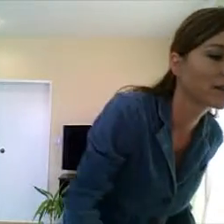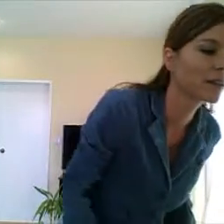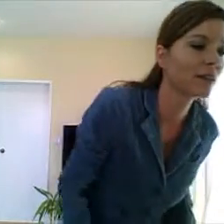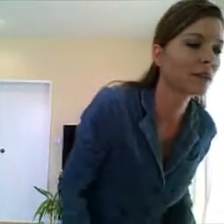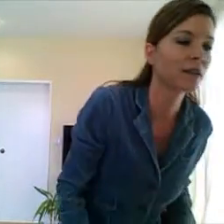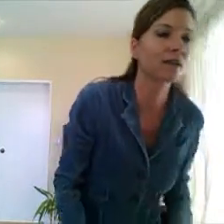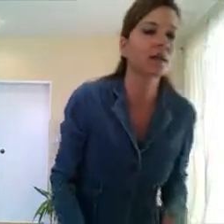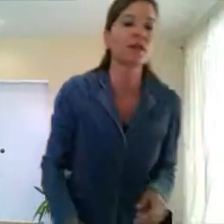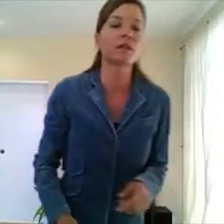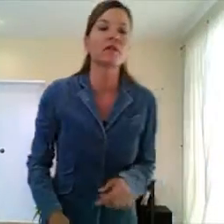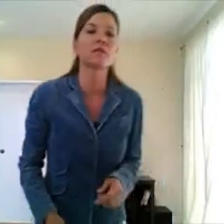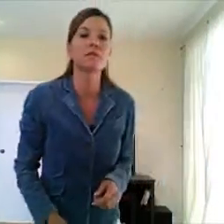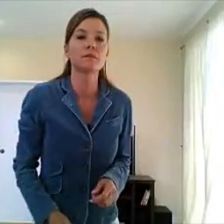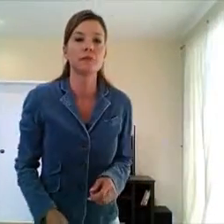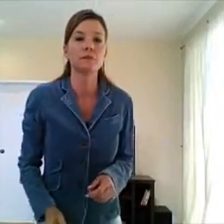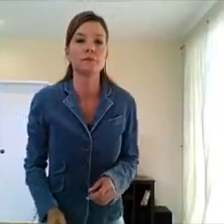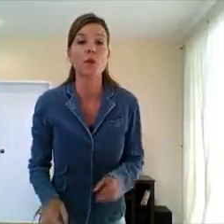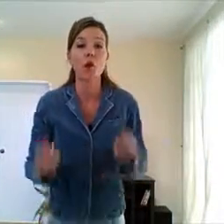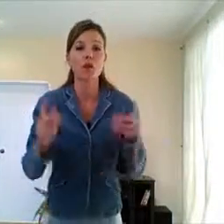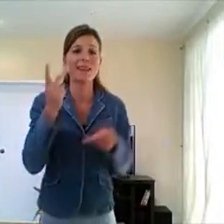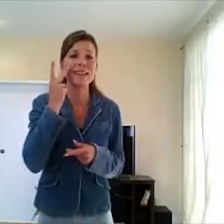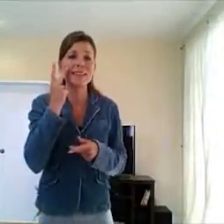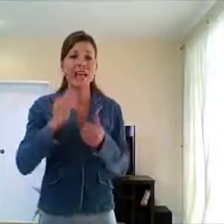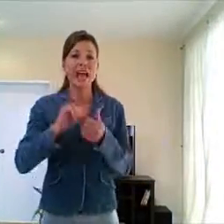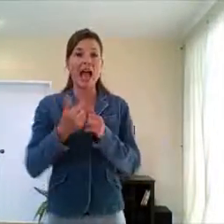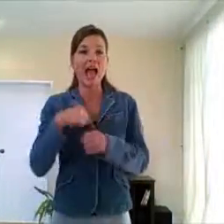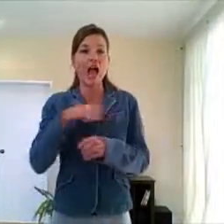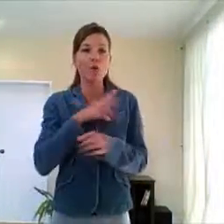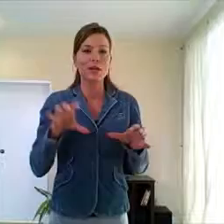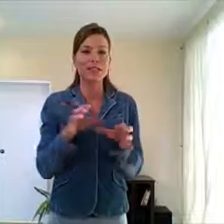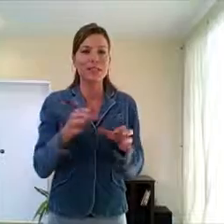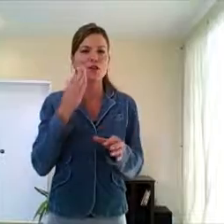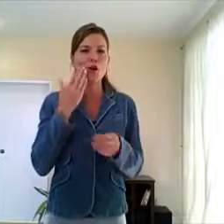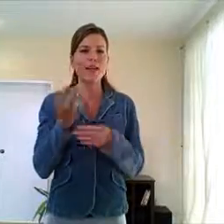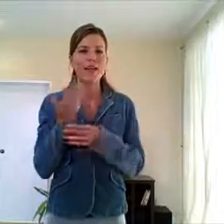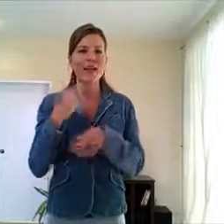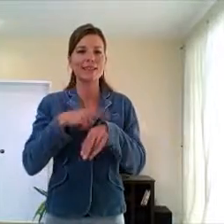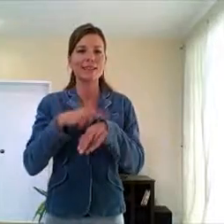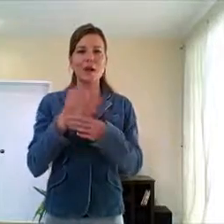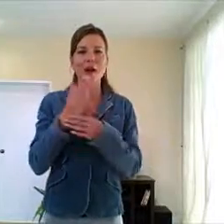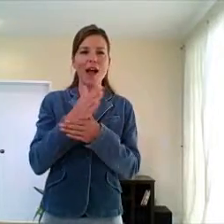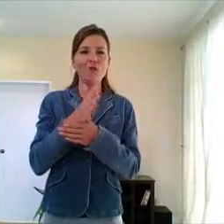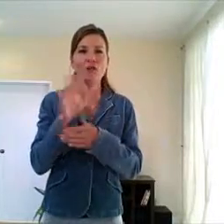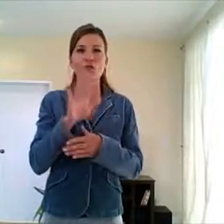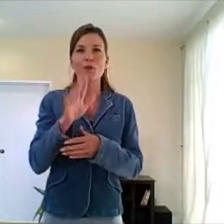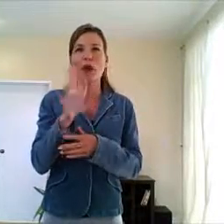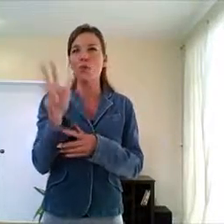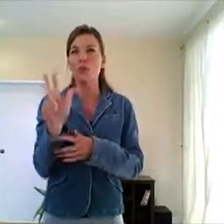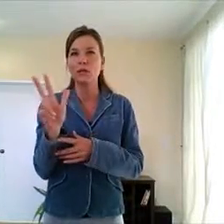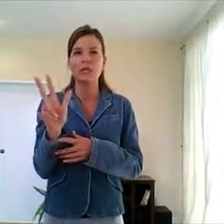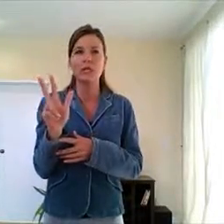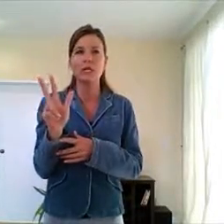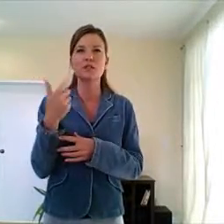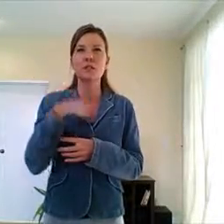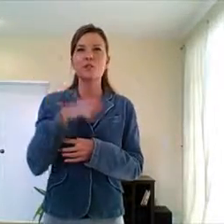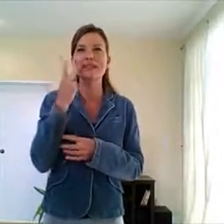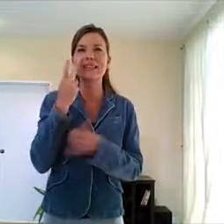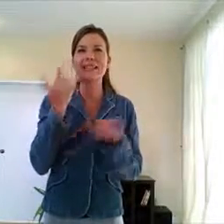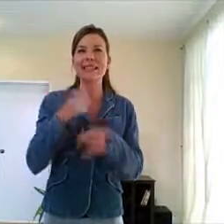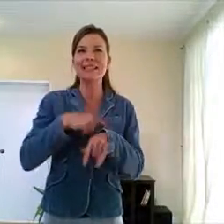Yeah. Okay, let's see how we did this time. The last time our average was around 3. And so we'll see. This time I'll start with 3. When I get to the